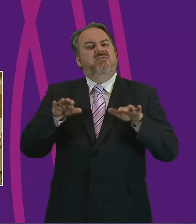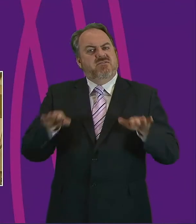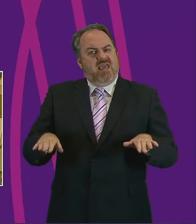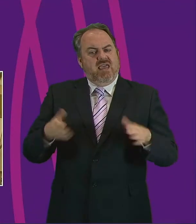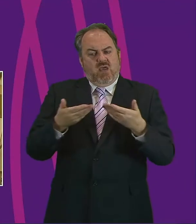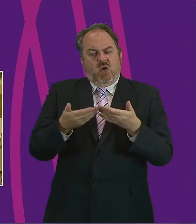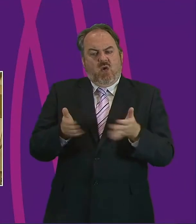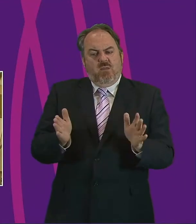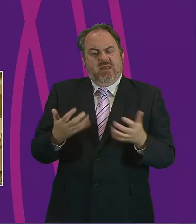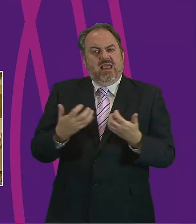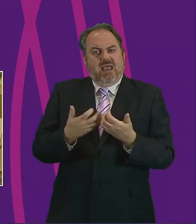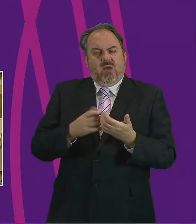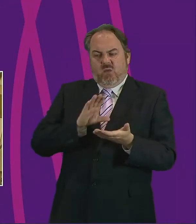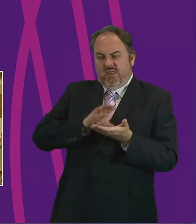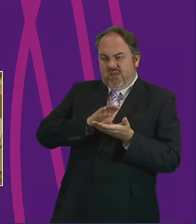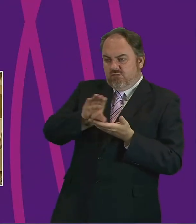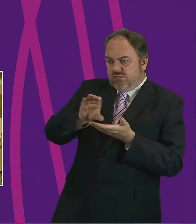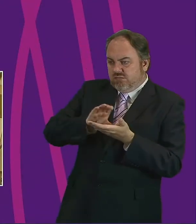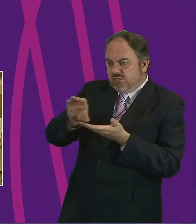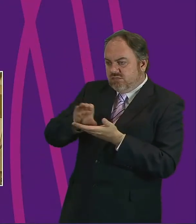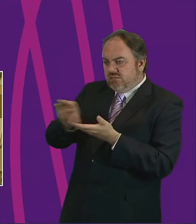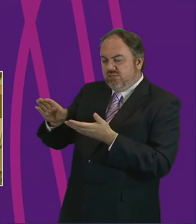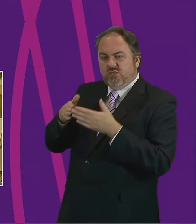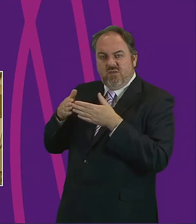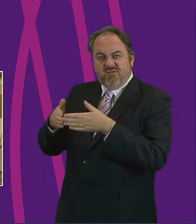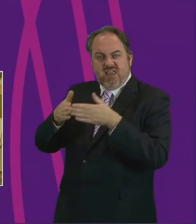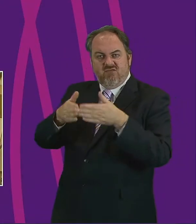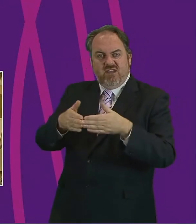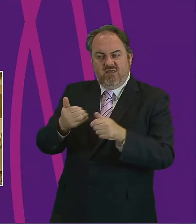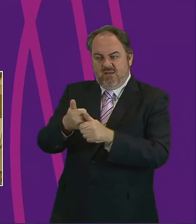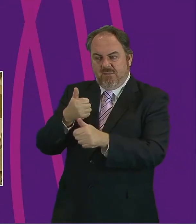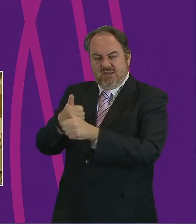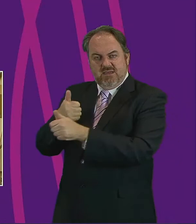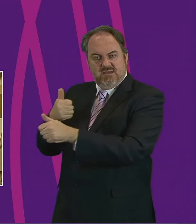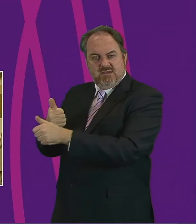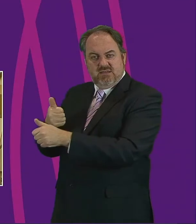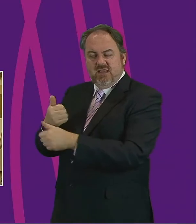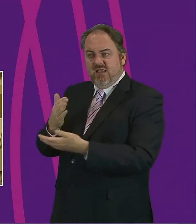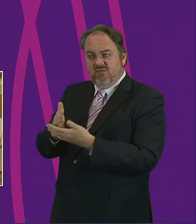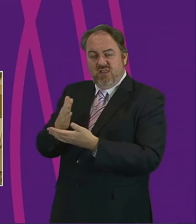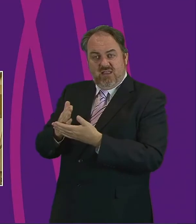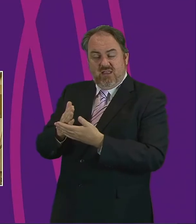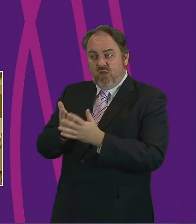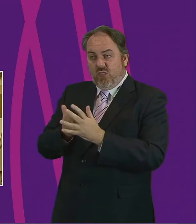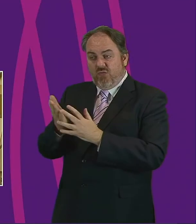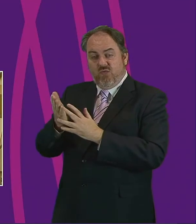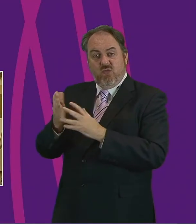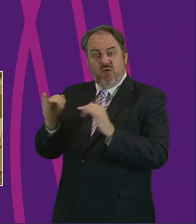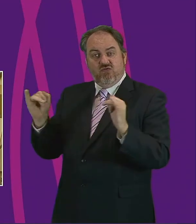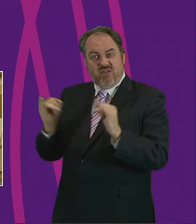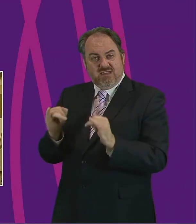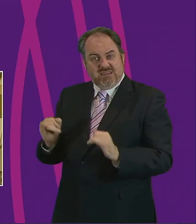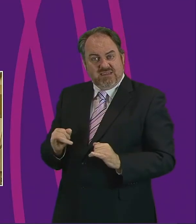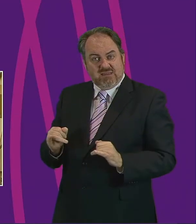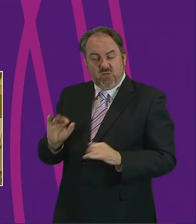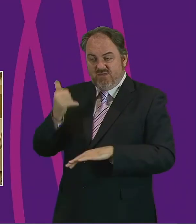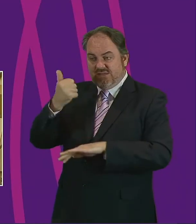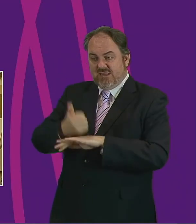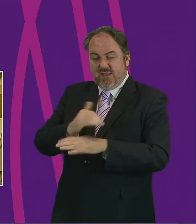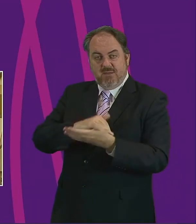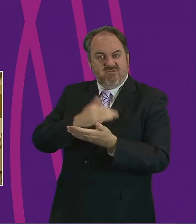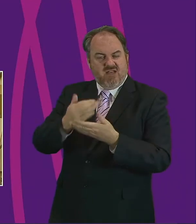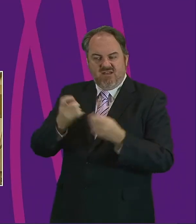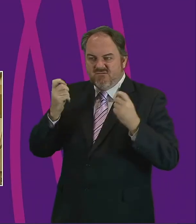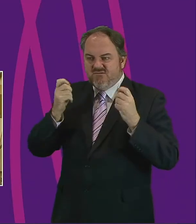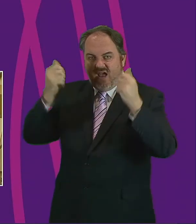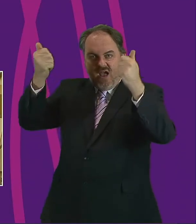are allocated. And as I think I said some weeks back in an exchange in the Chamber, at times of crisis where we've put funds in place very, very quickly, some